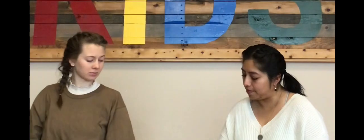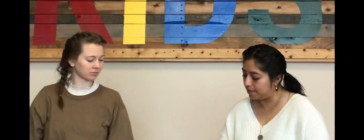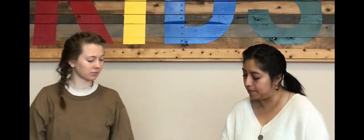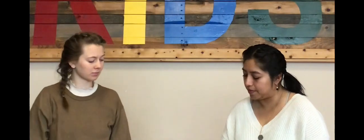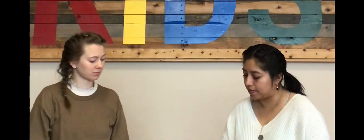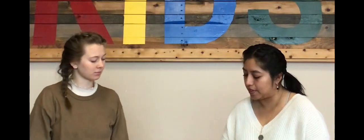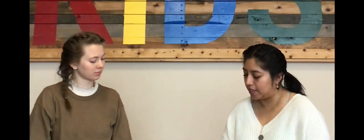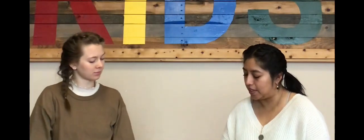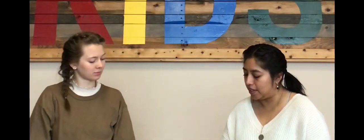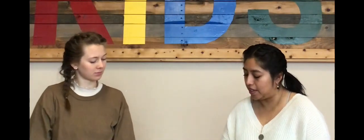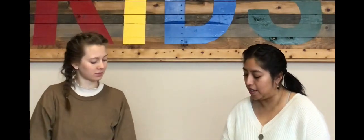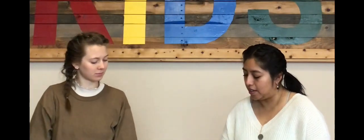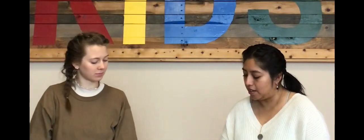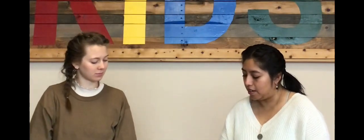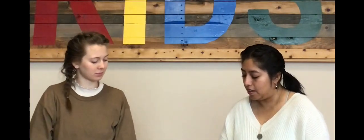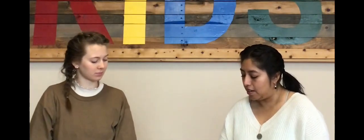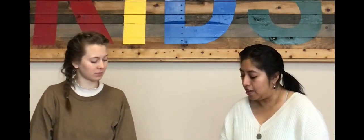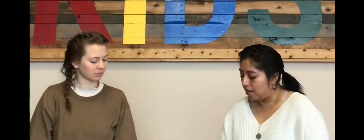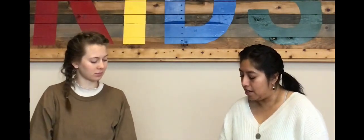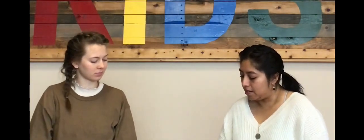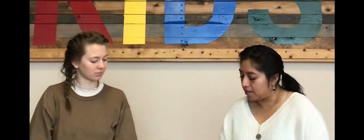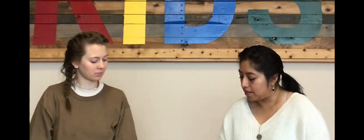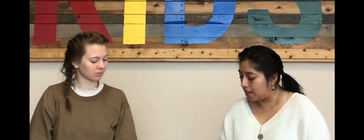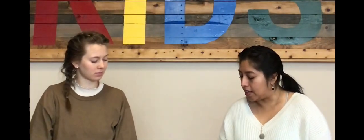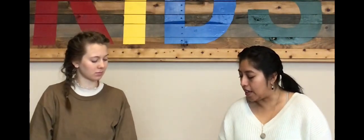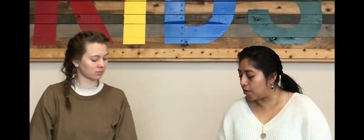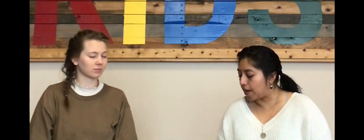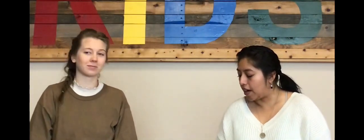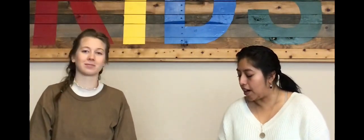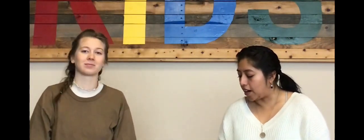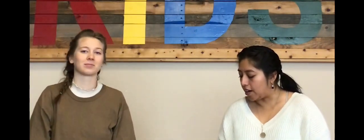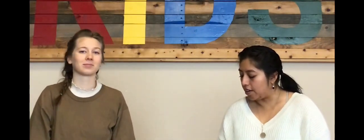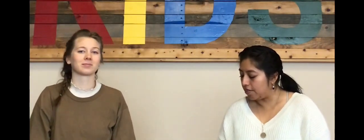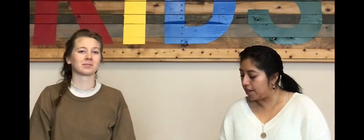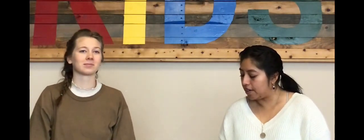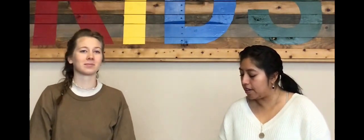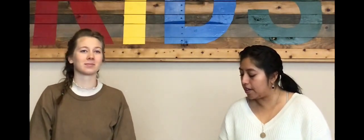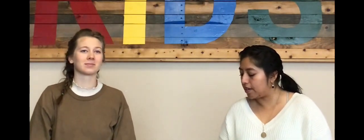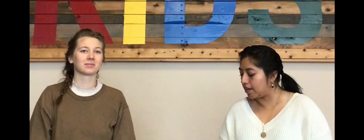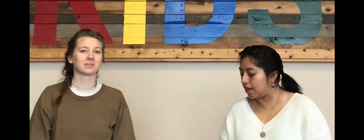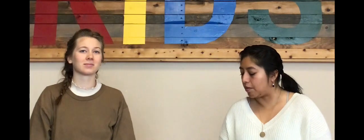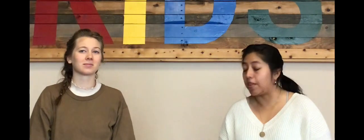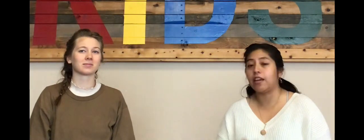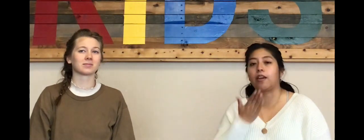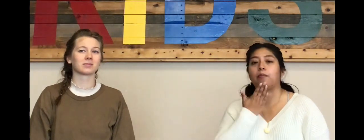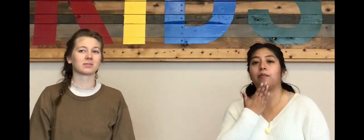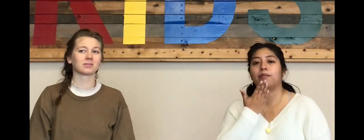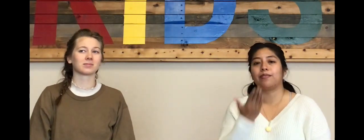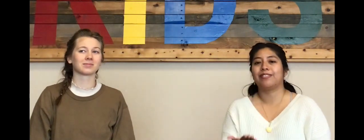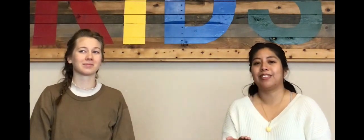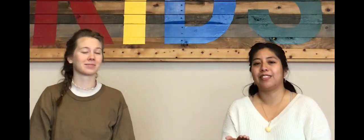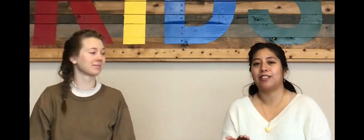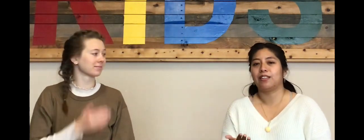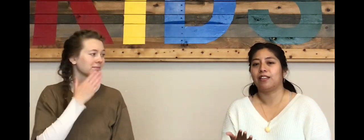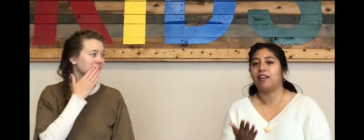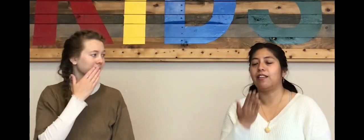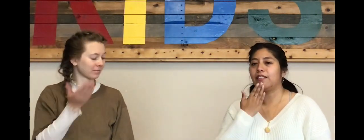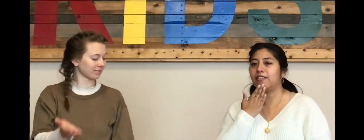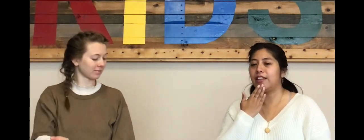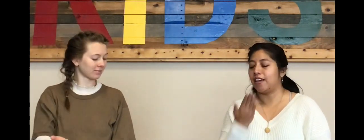And then we have Thank you. Thank you.